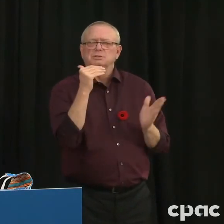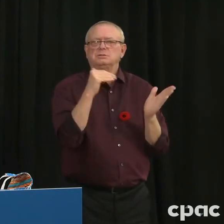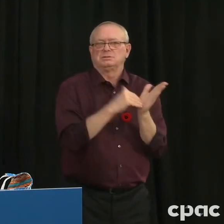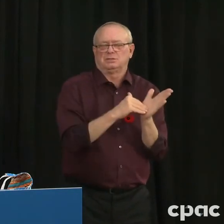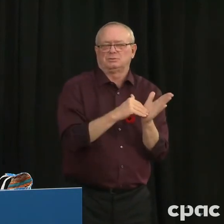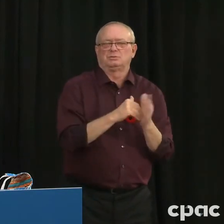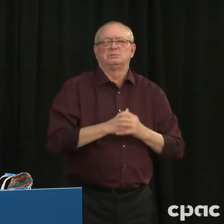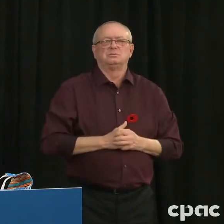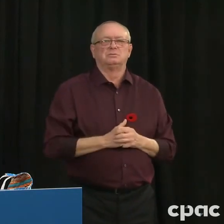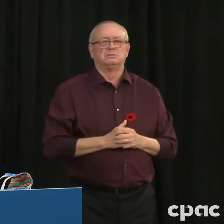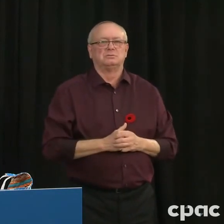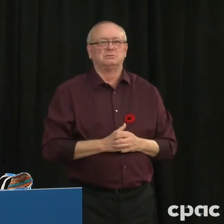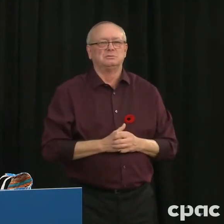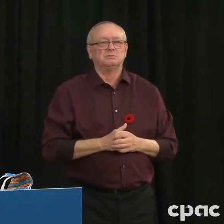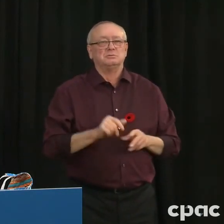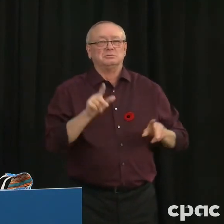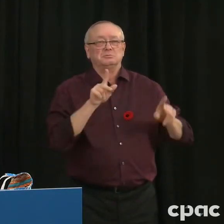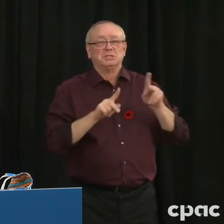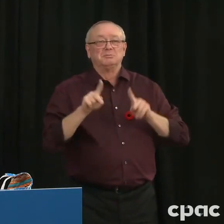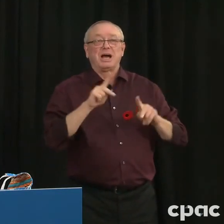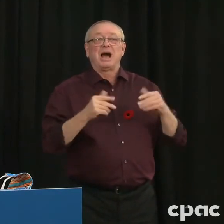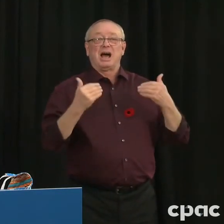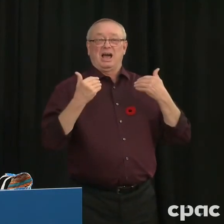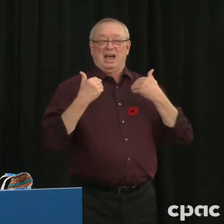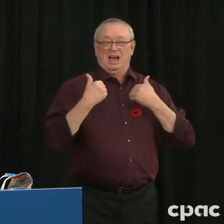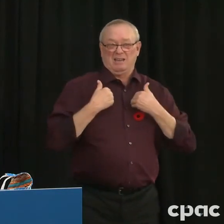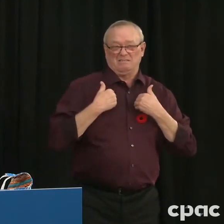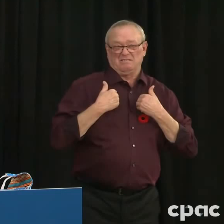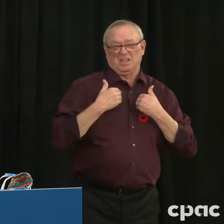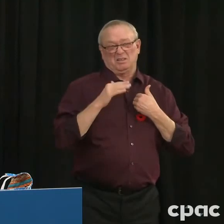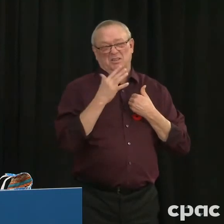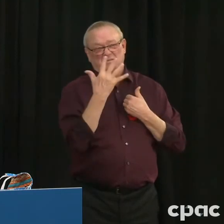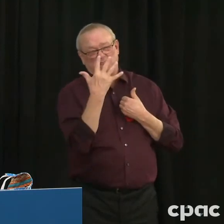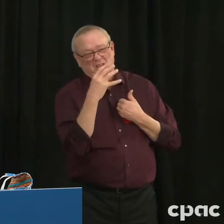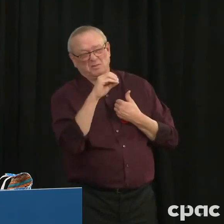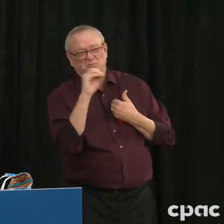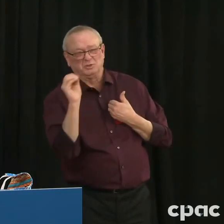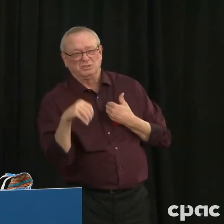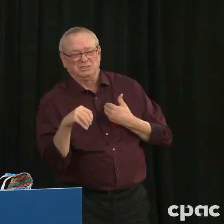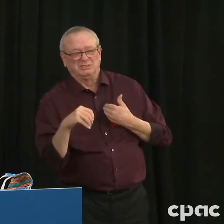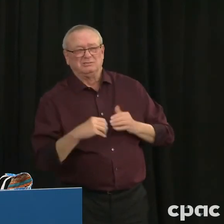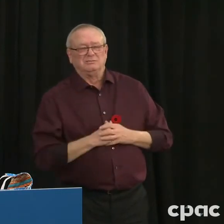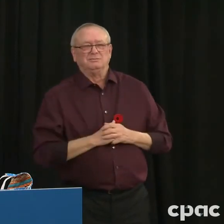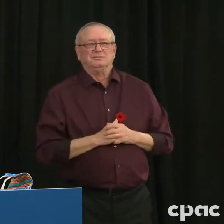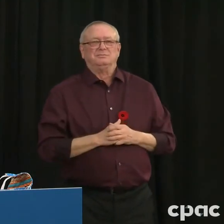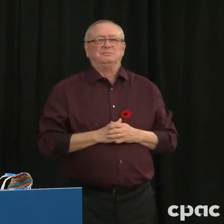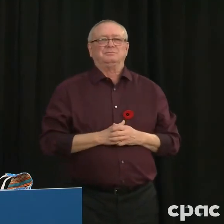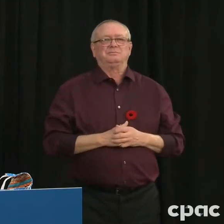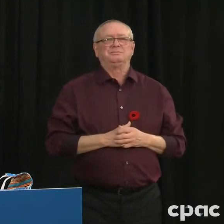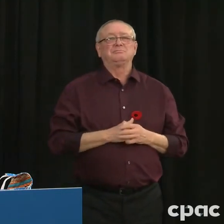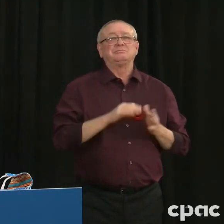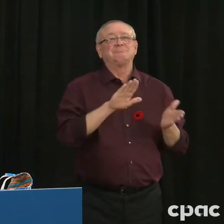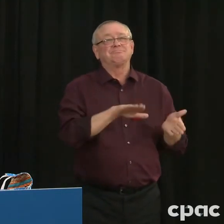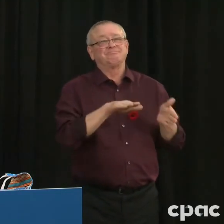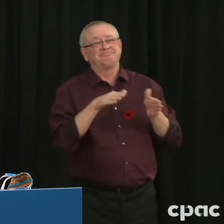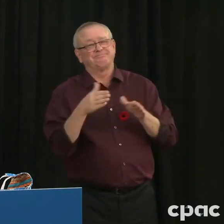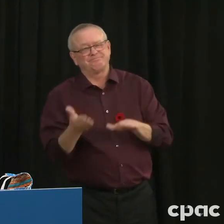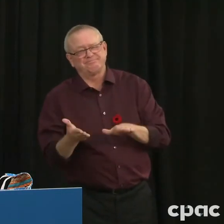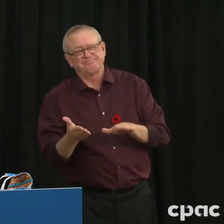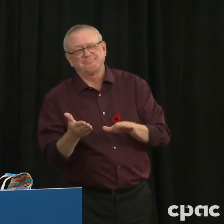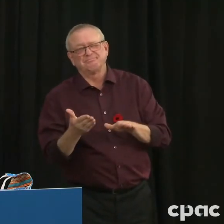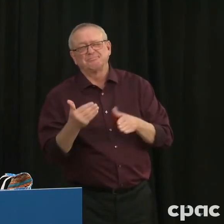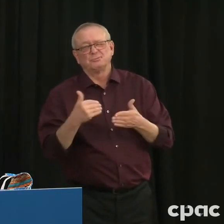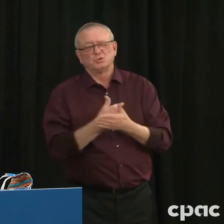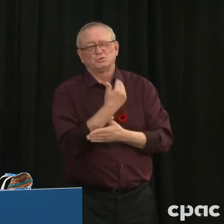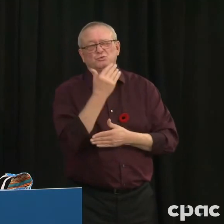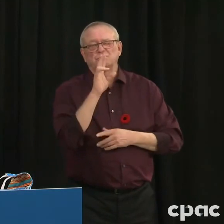5%. Sadly, I must report that there have been 7 new deaths. I extend my deepest condolences to anyone who